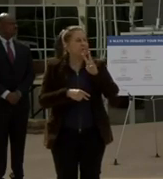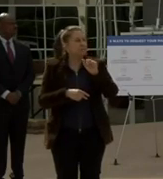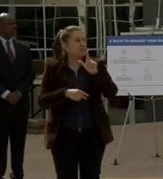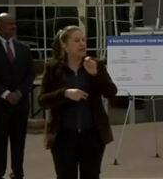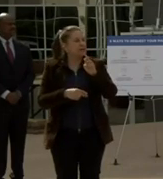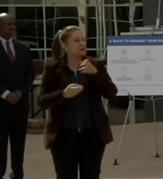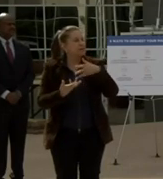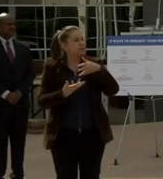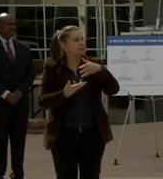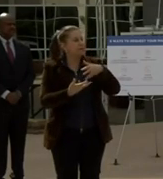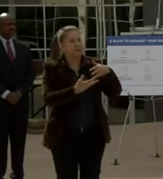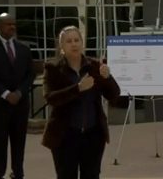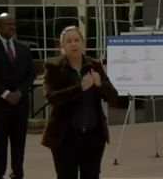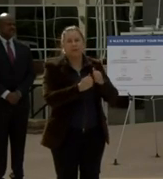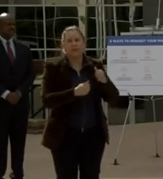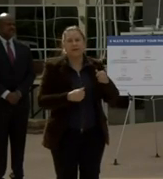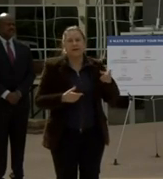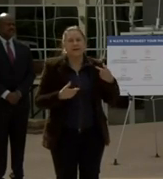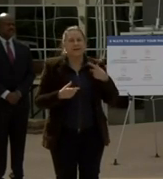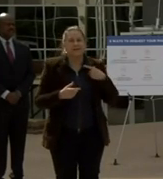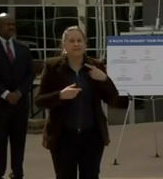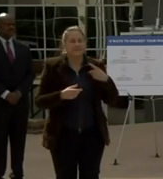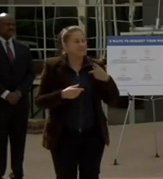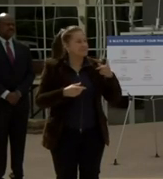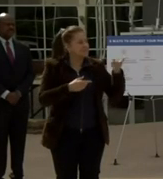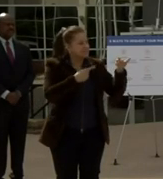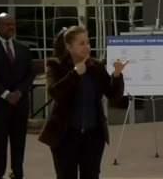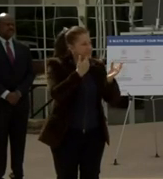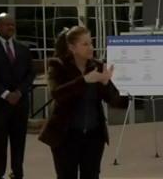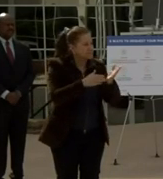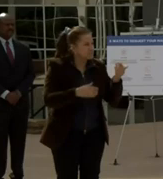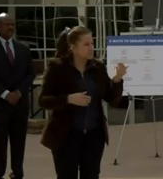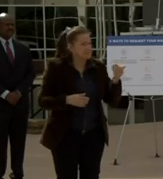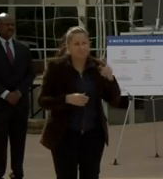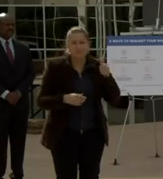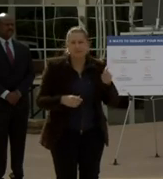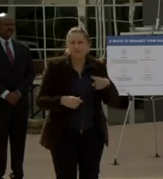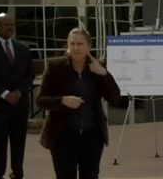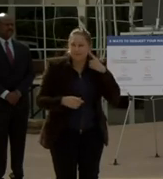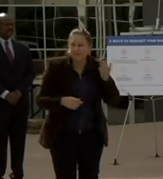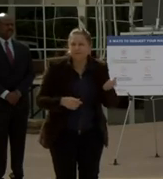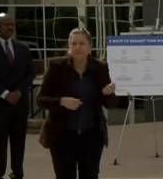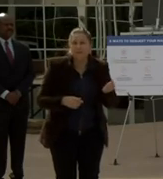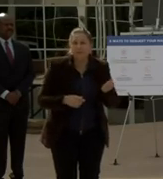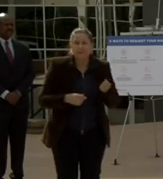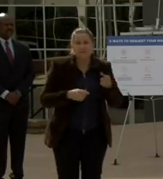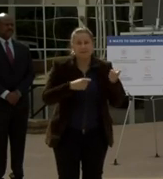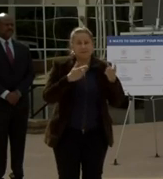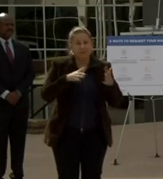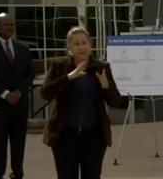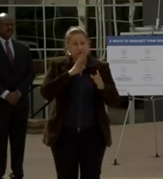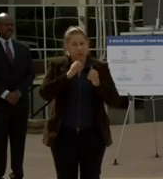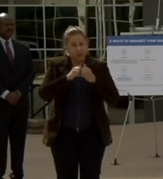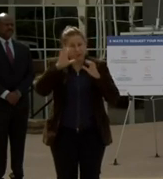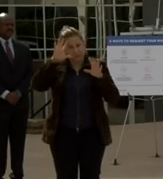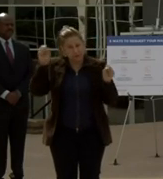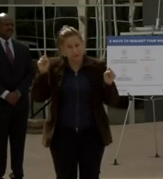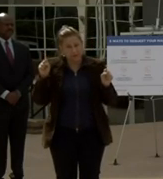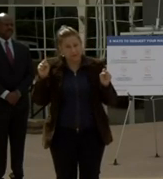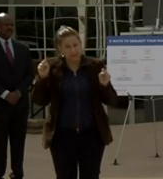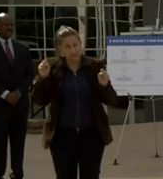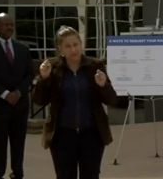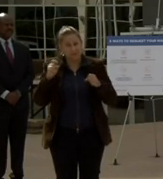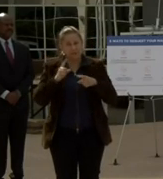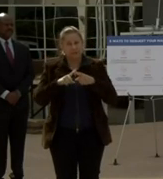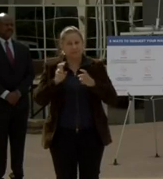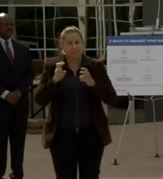of I'm sorry, I can't hear you. Getting back to your conversation with the president yesterday, and you asked him to fix what's coming out of the Senate bill last night. Yes.